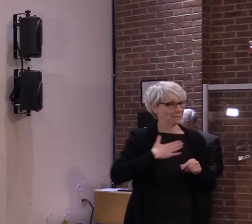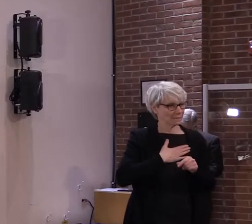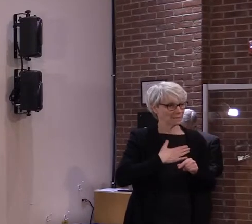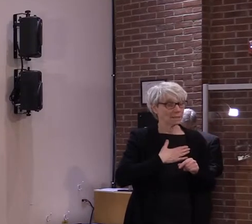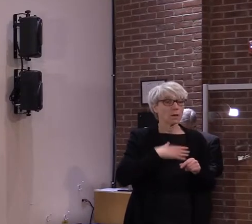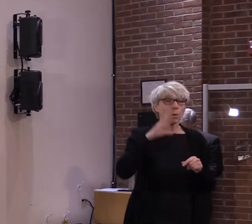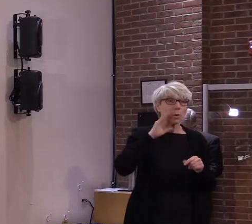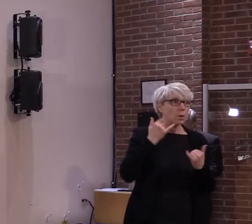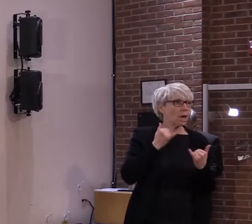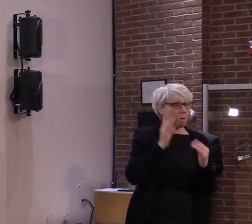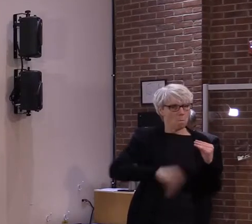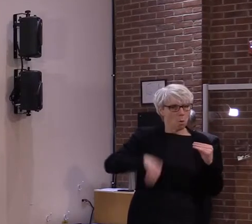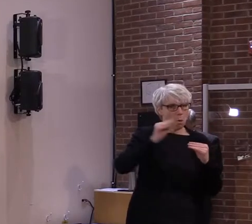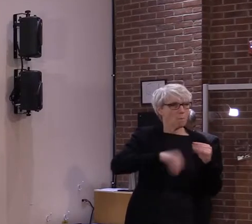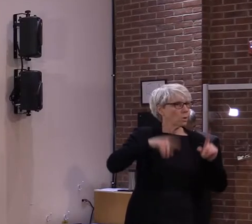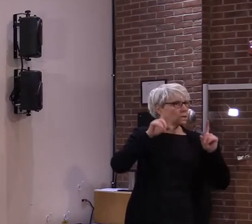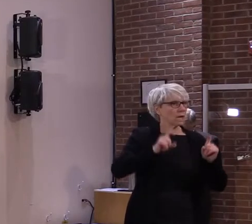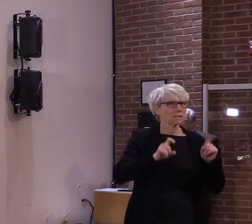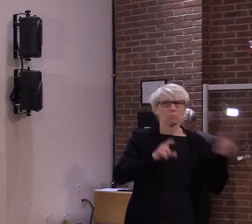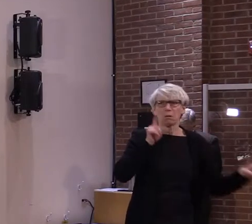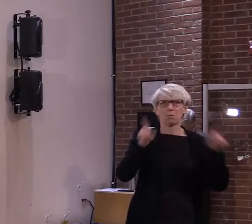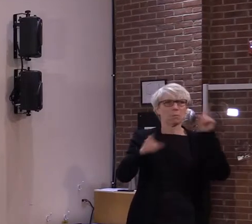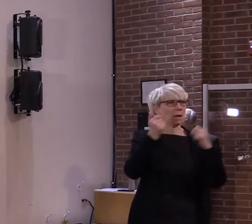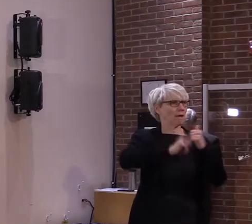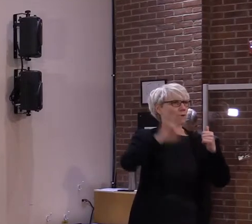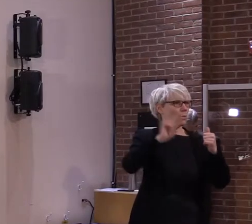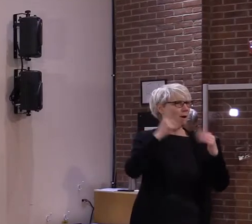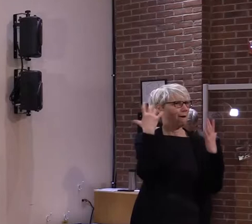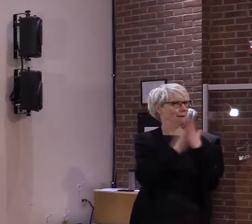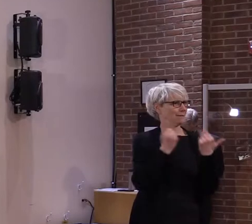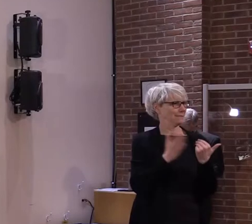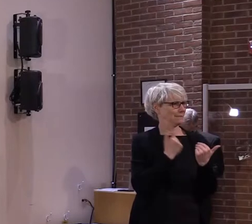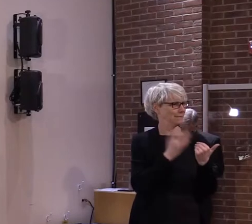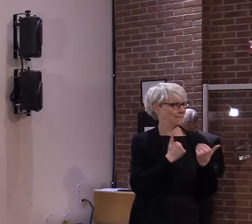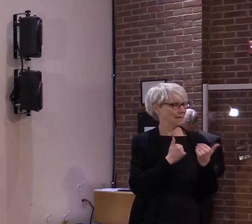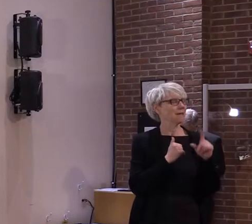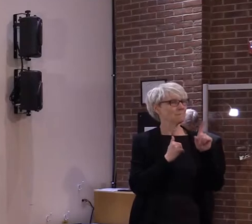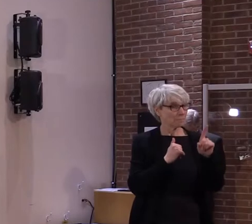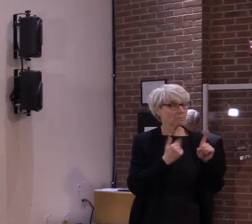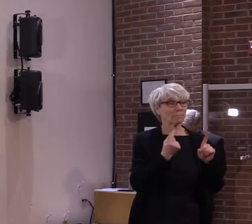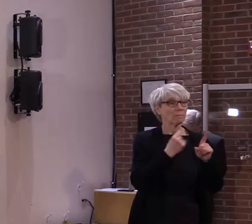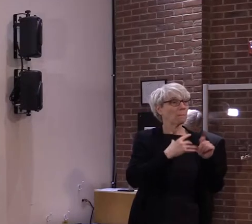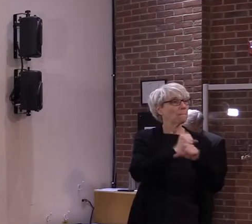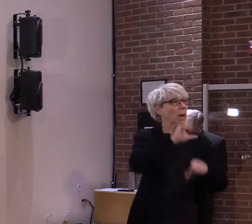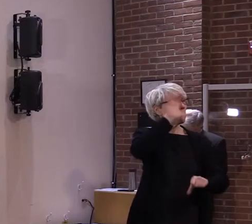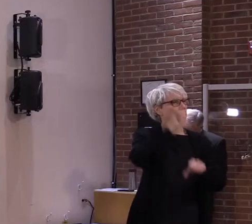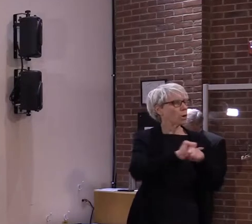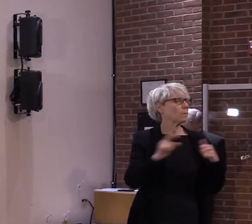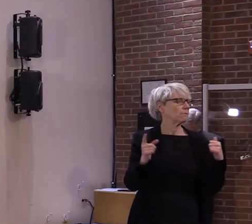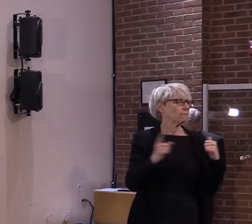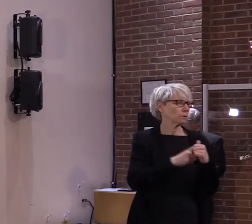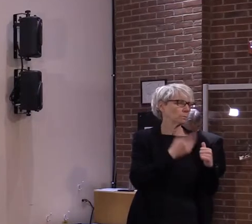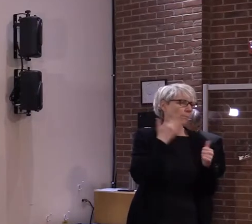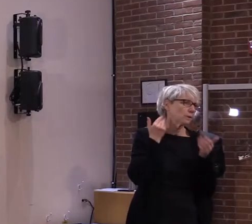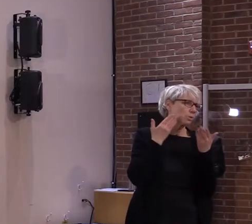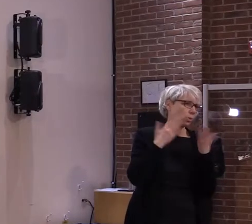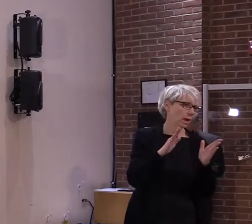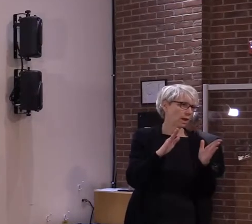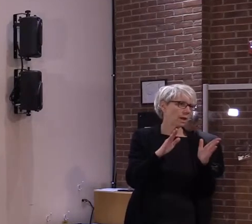utilized at great levels by Vermonters, please use our website to make an appointment before showing up at a test